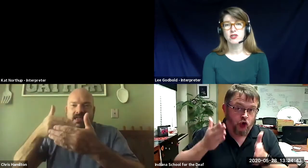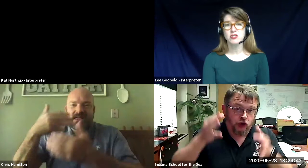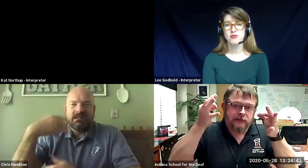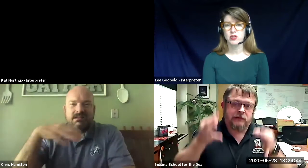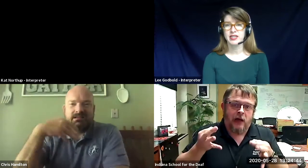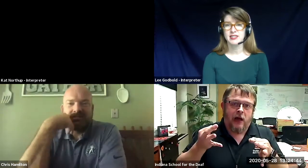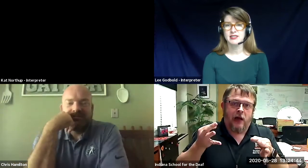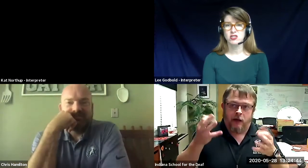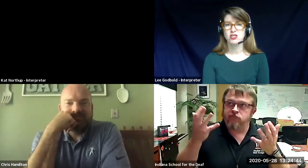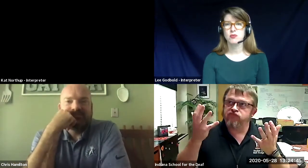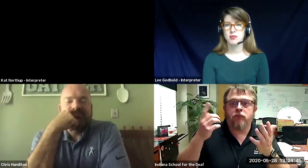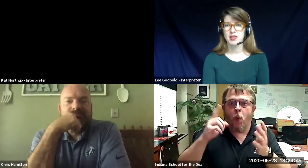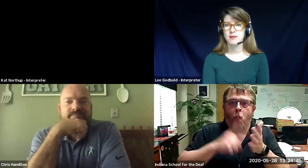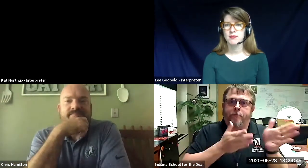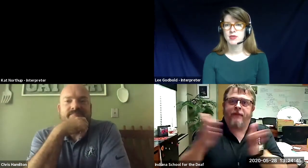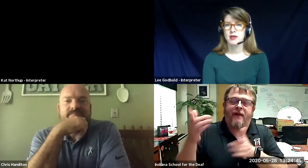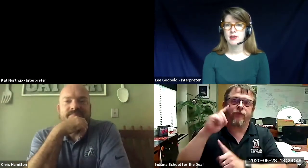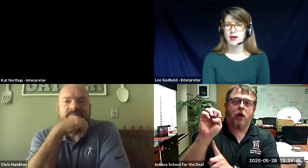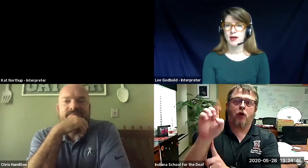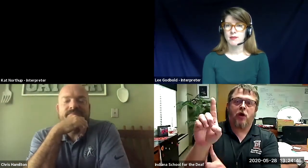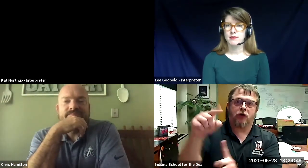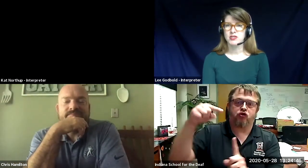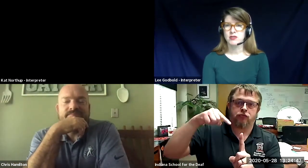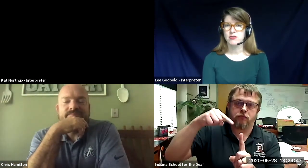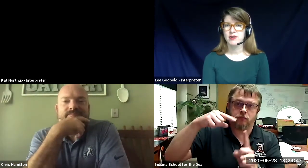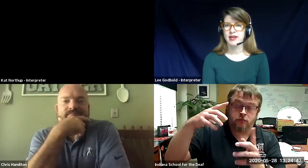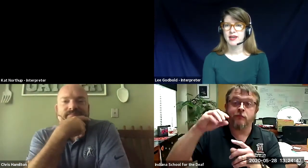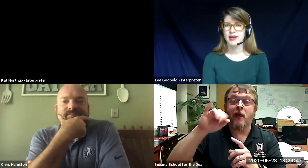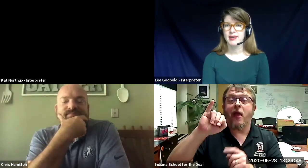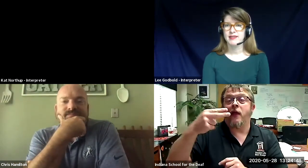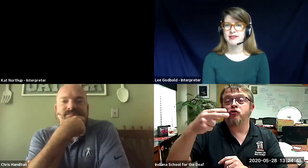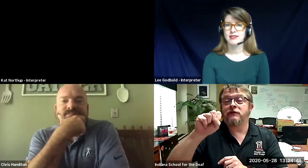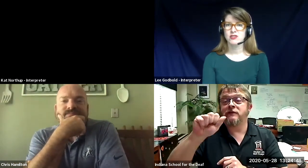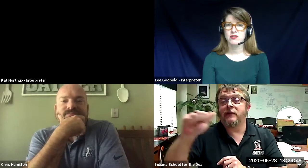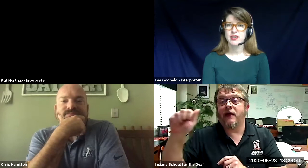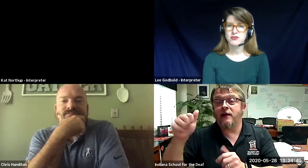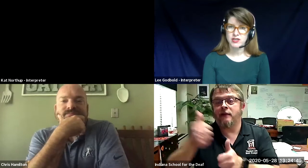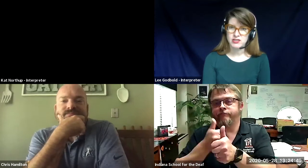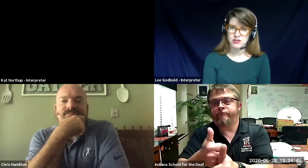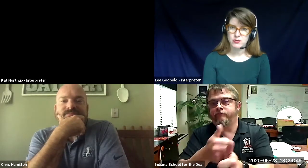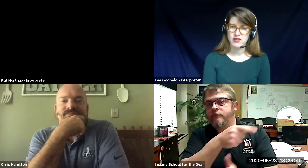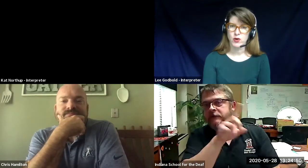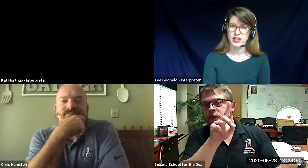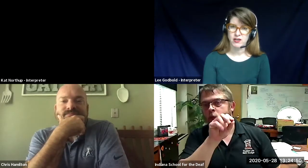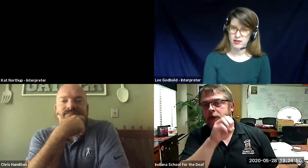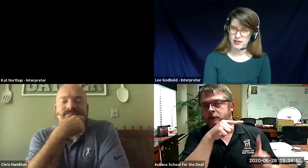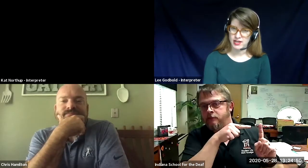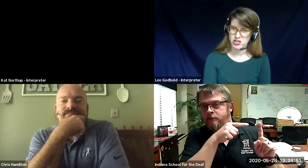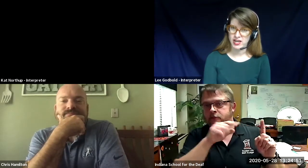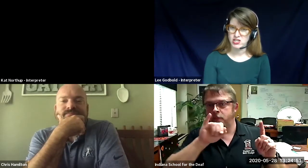1st before any decisions will be made. And so as student life director, we're kind of waiting on the